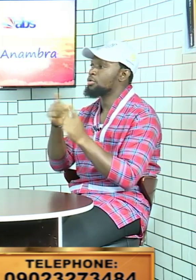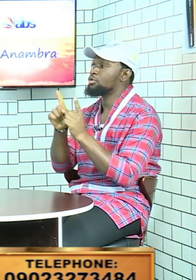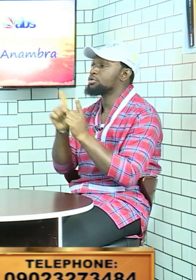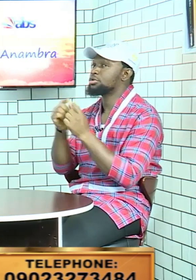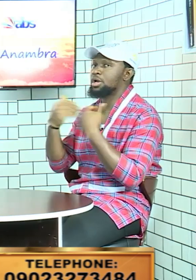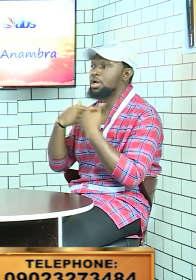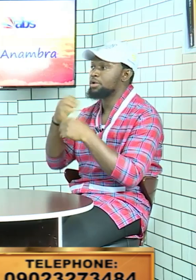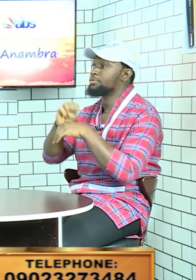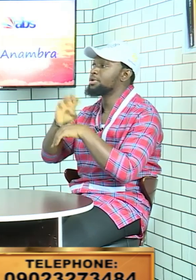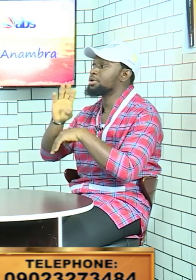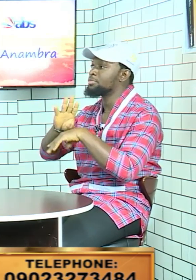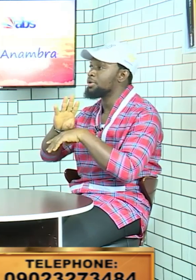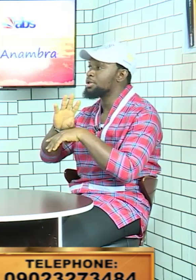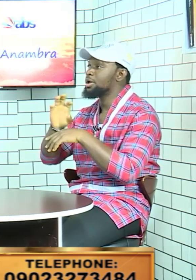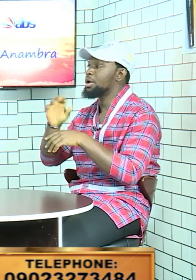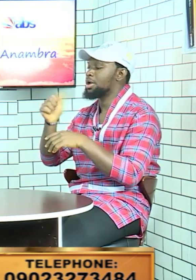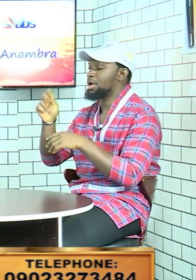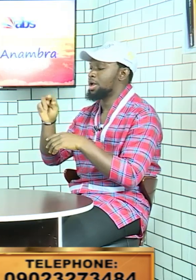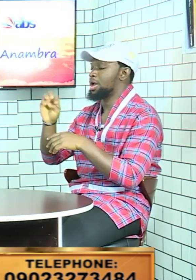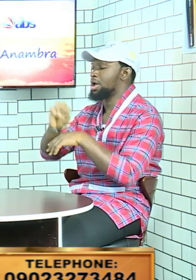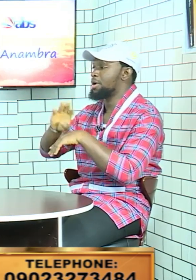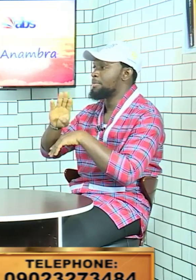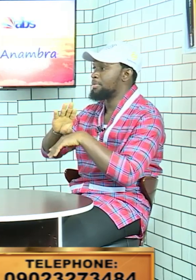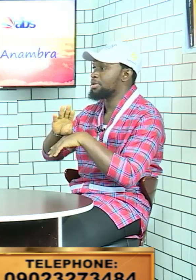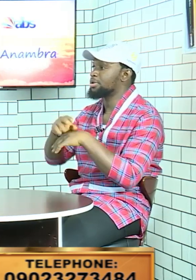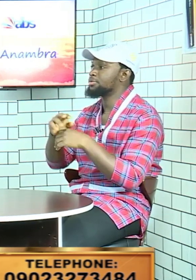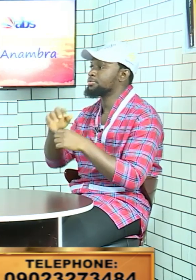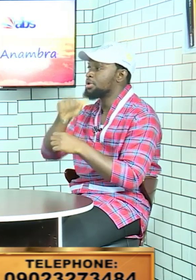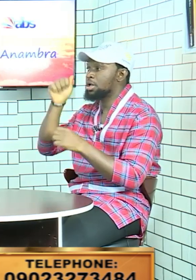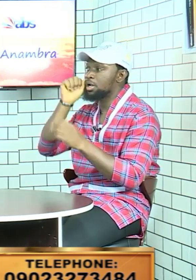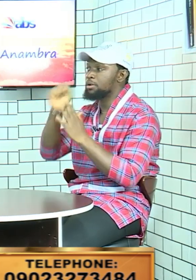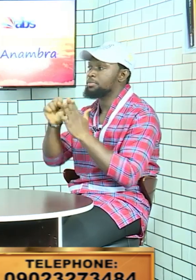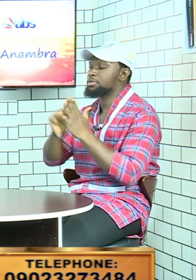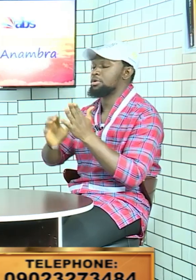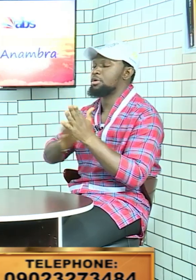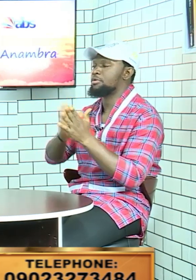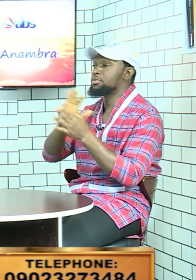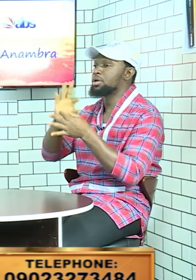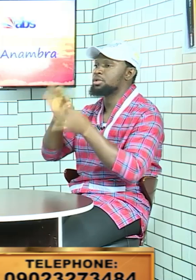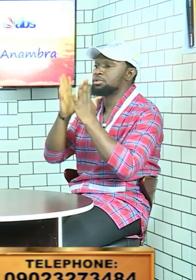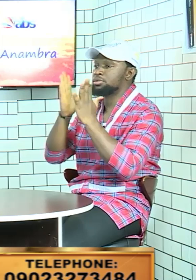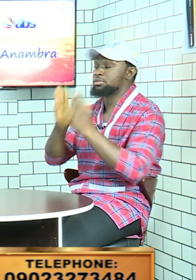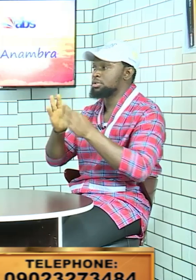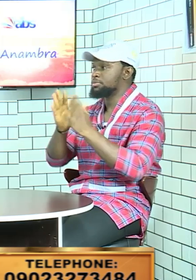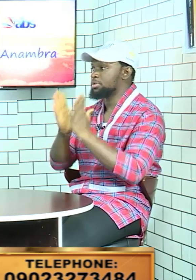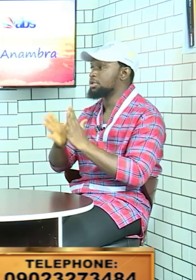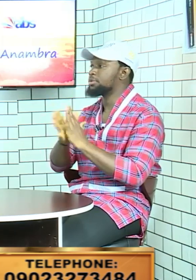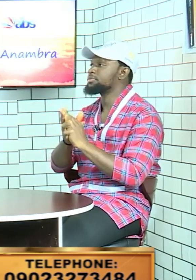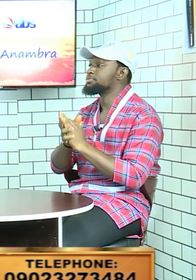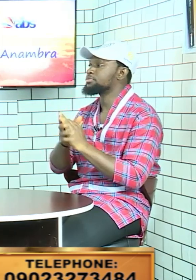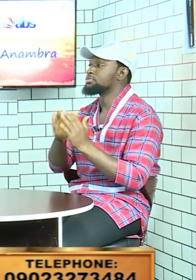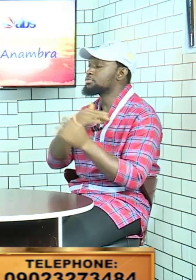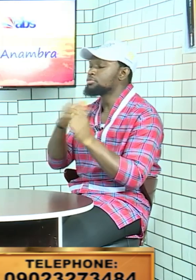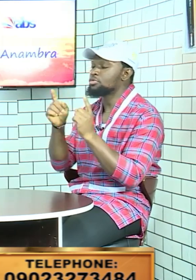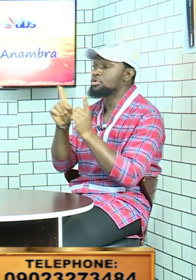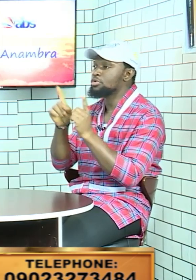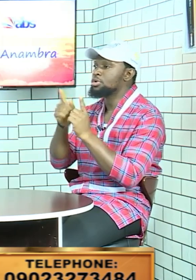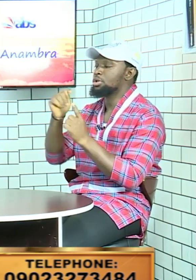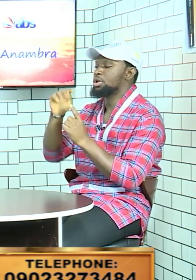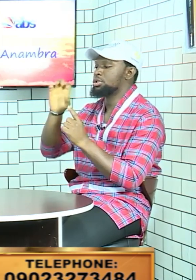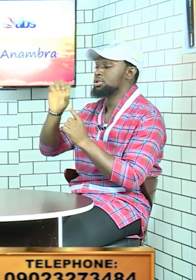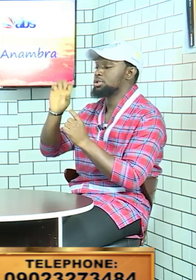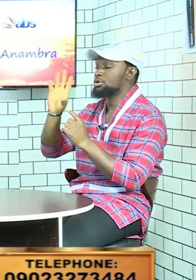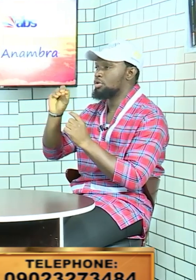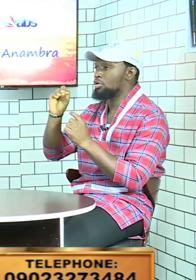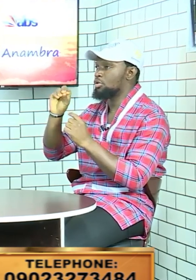have Emmanuel Enoch Anemena, Anambra State officially designated sign language interpreter. He's also the